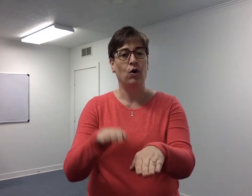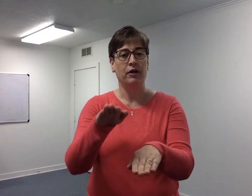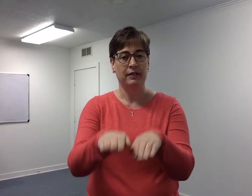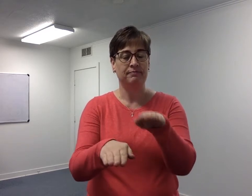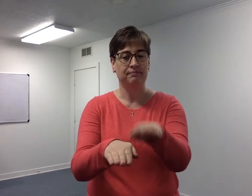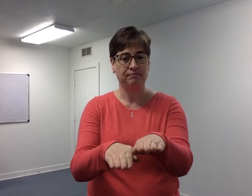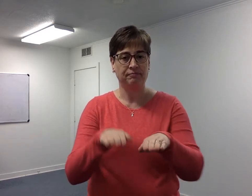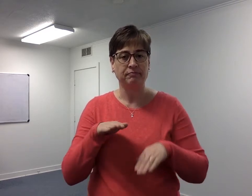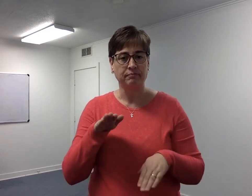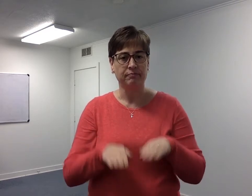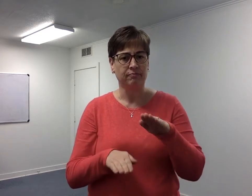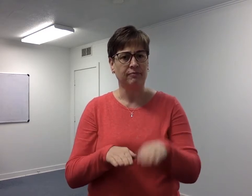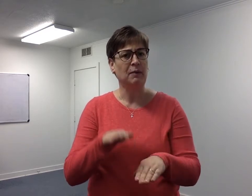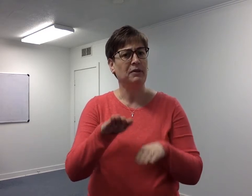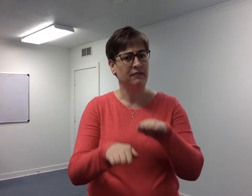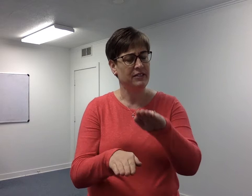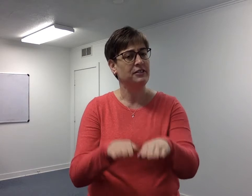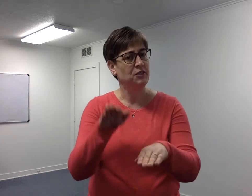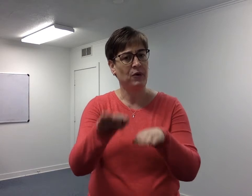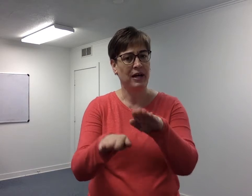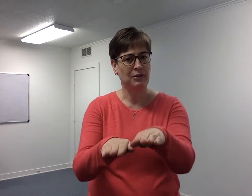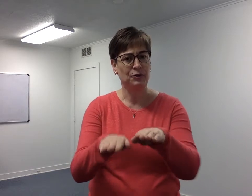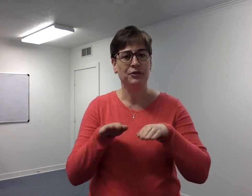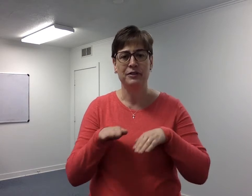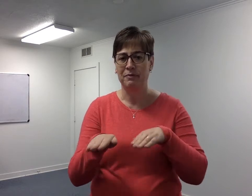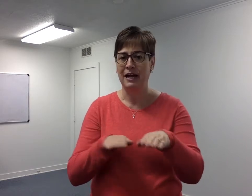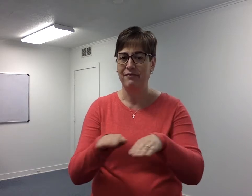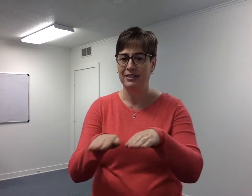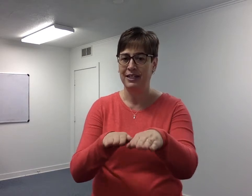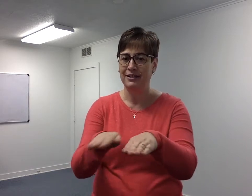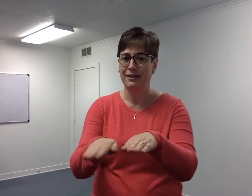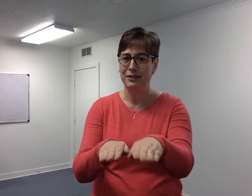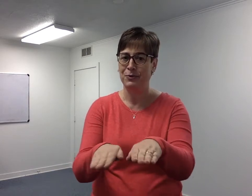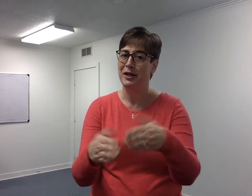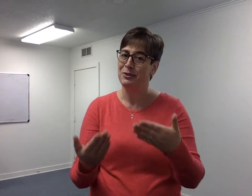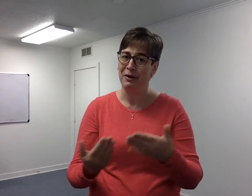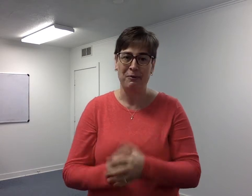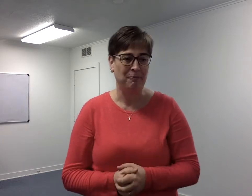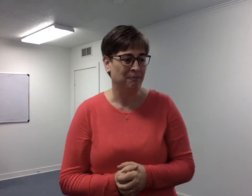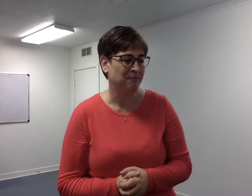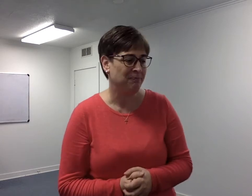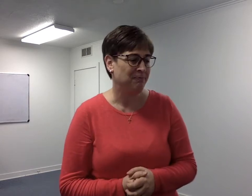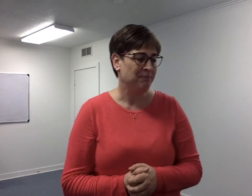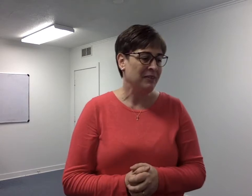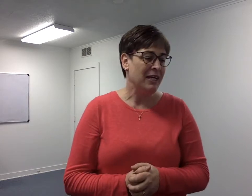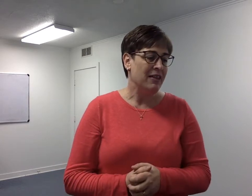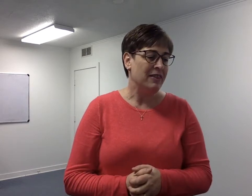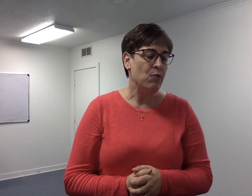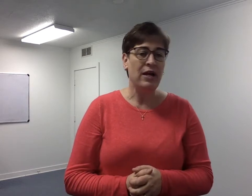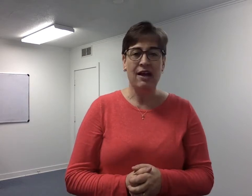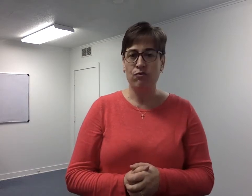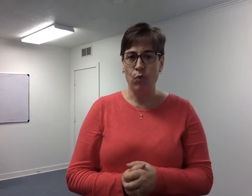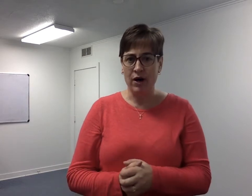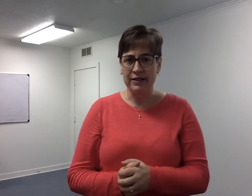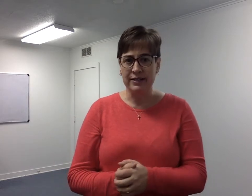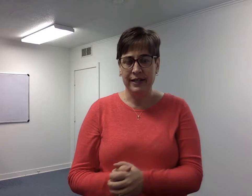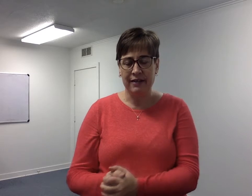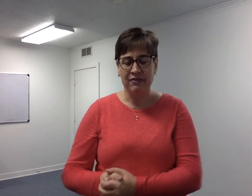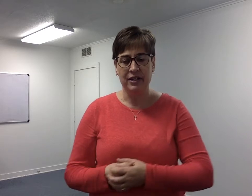walking. I believe this is the way I learned, but I have seen it done this way as well. Then we have want, and I feel like